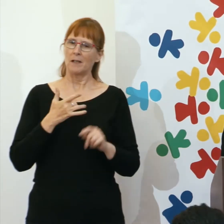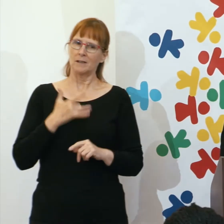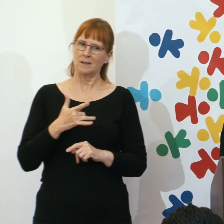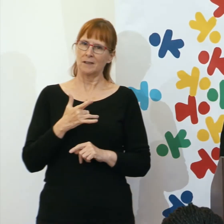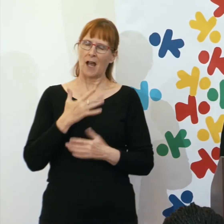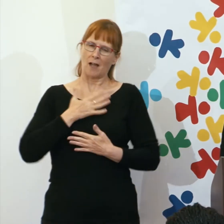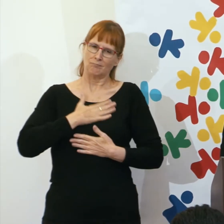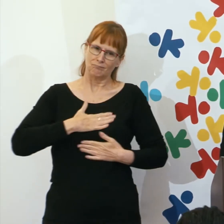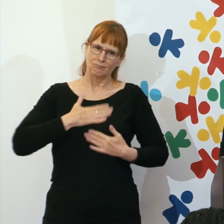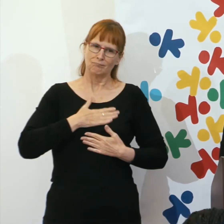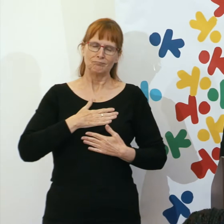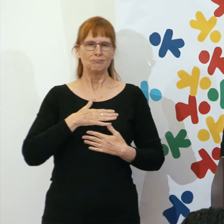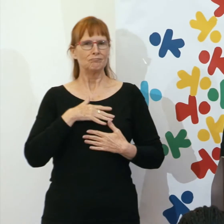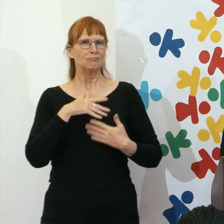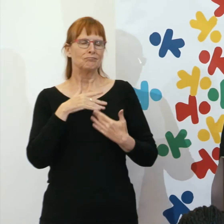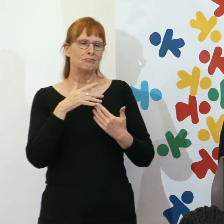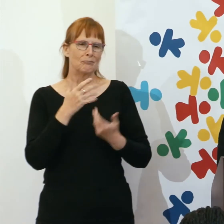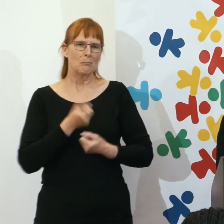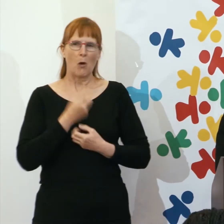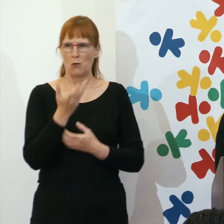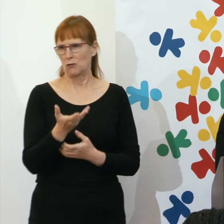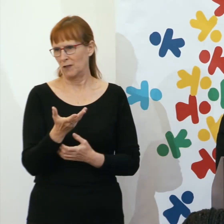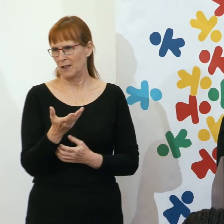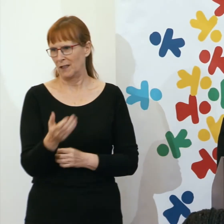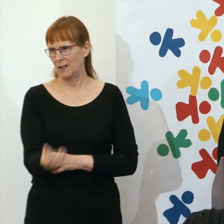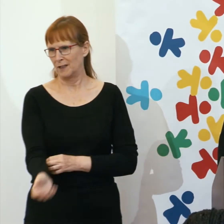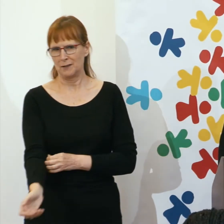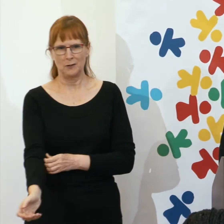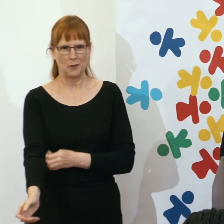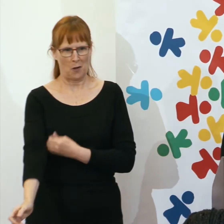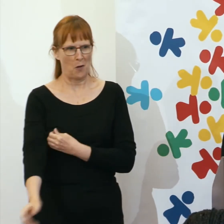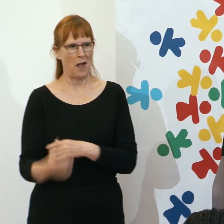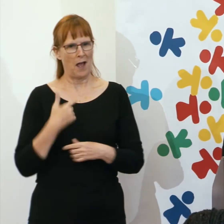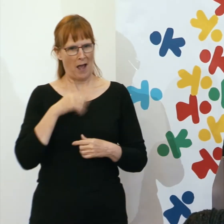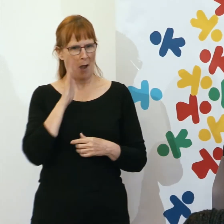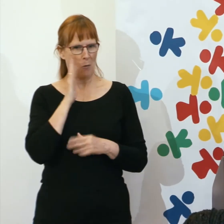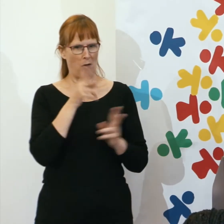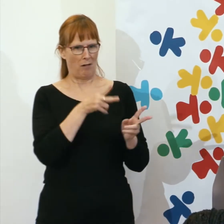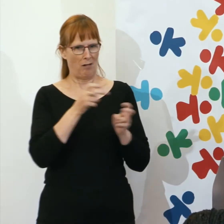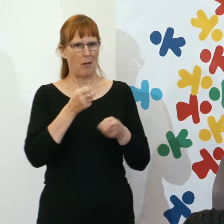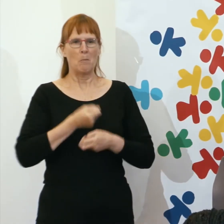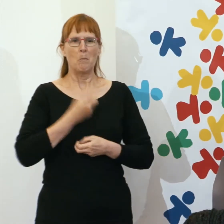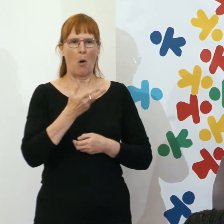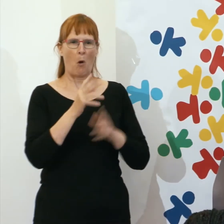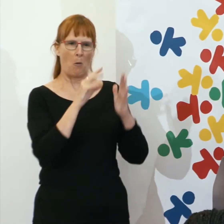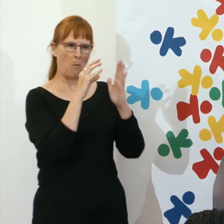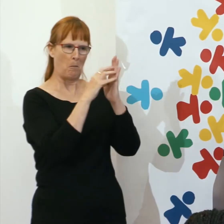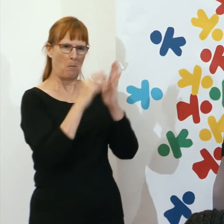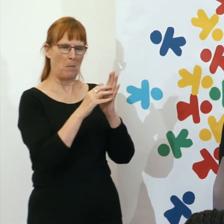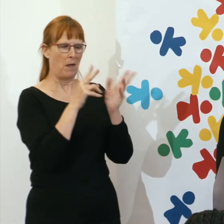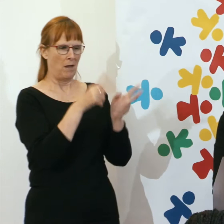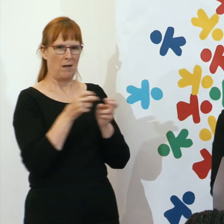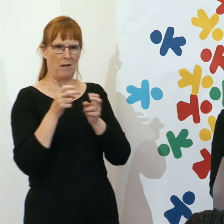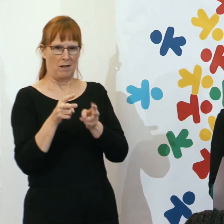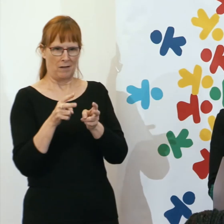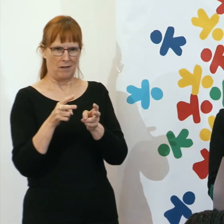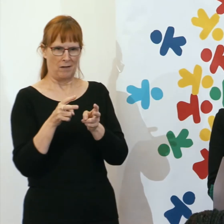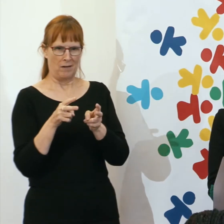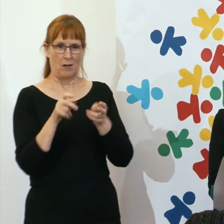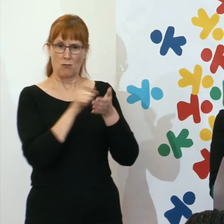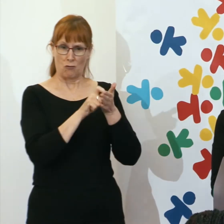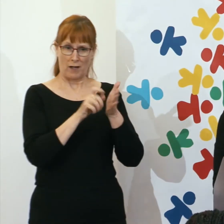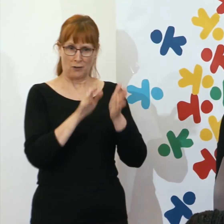it's poetry. So you won't be surprised that I am going to quote one right now. The poet and